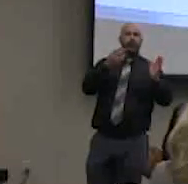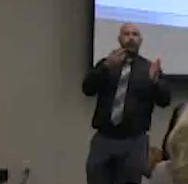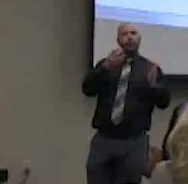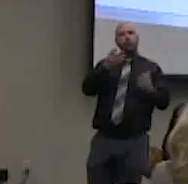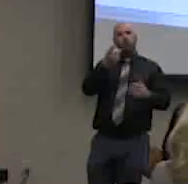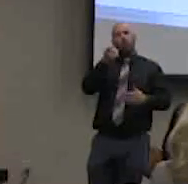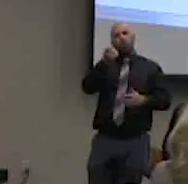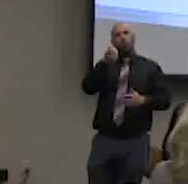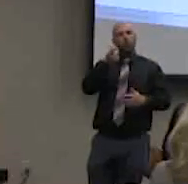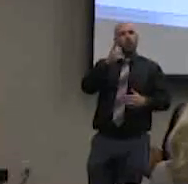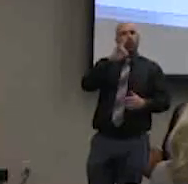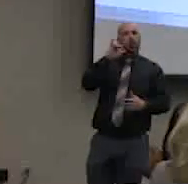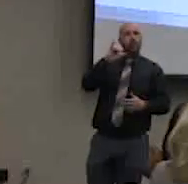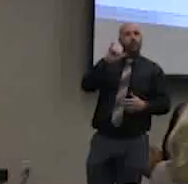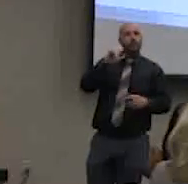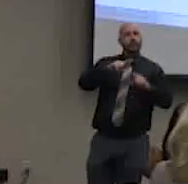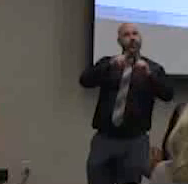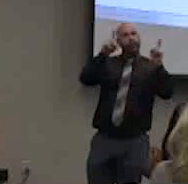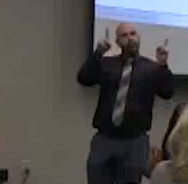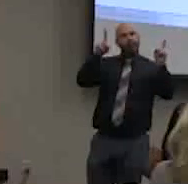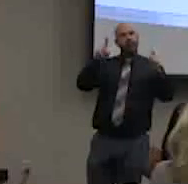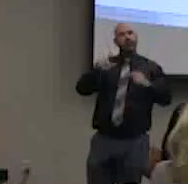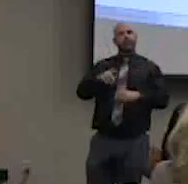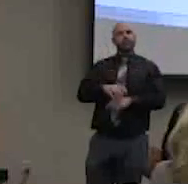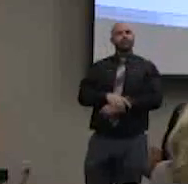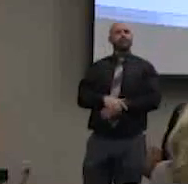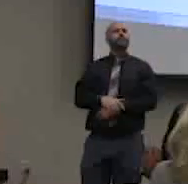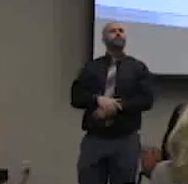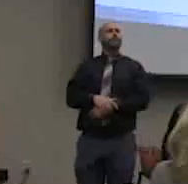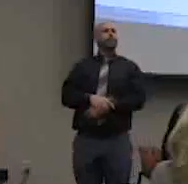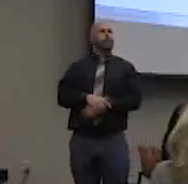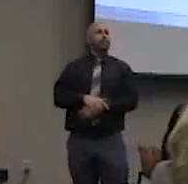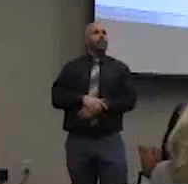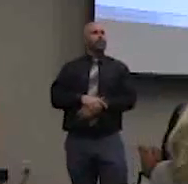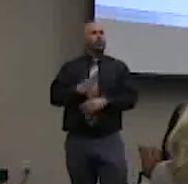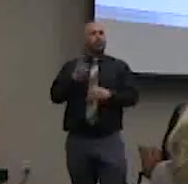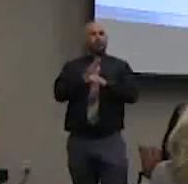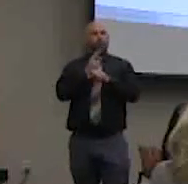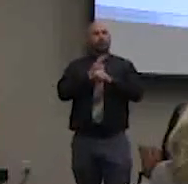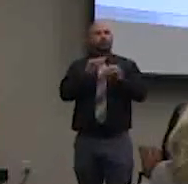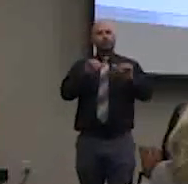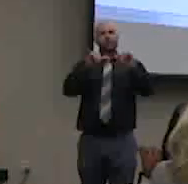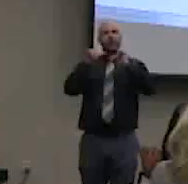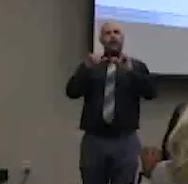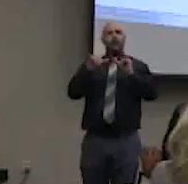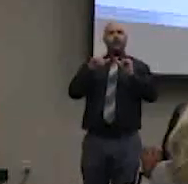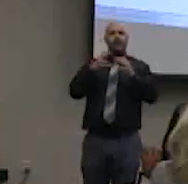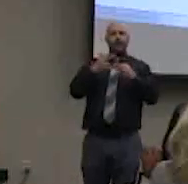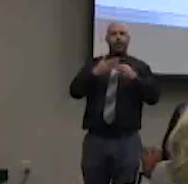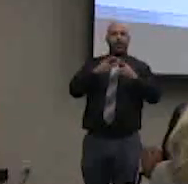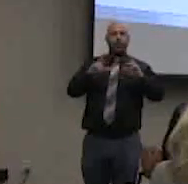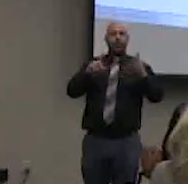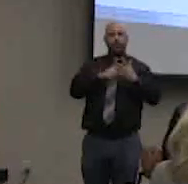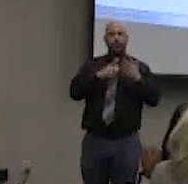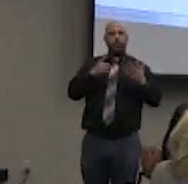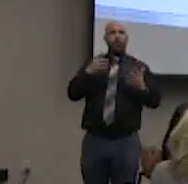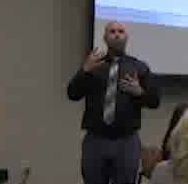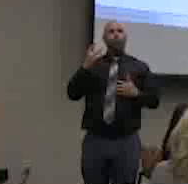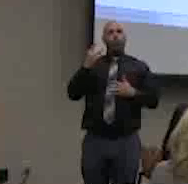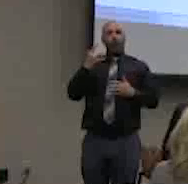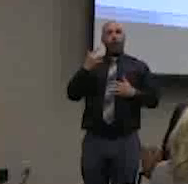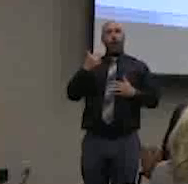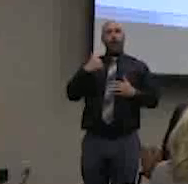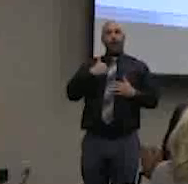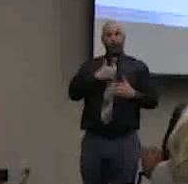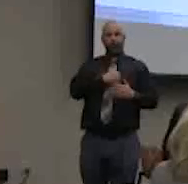likely look different. We just use the common name Ready Start. We debated this, actually. The reason we ended up encouraging the common name sort of Ready